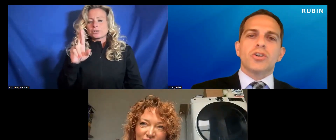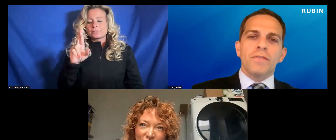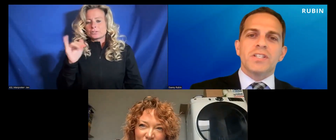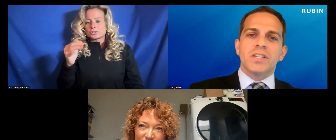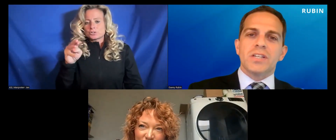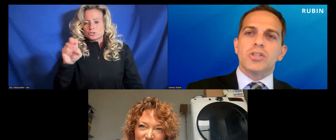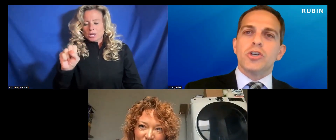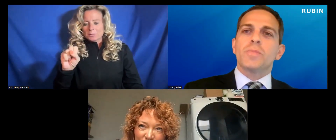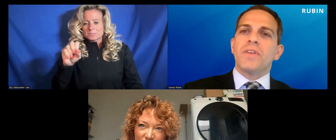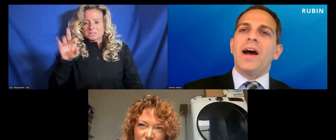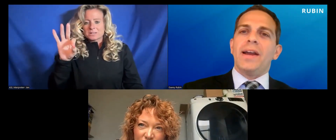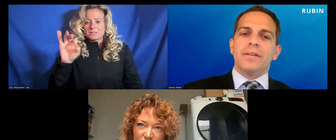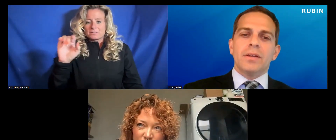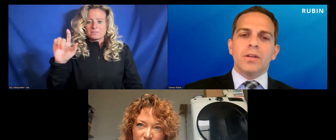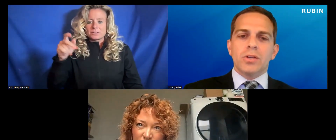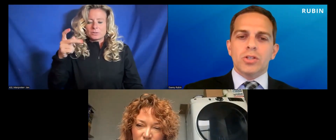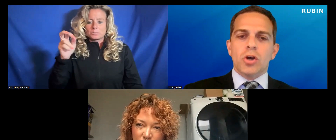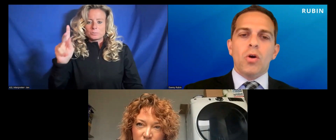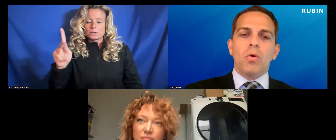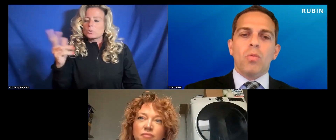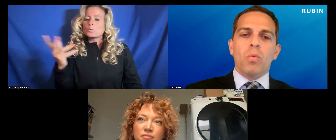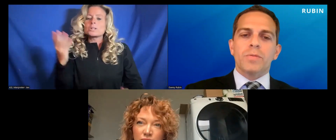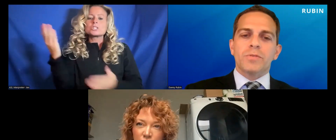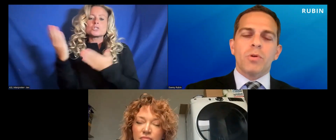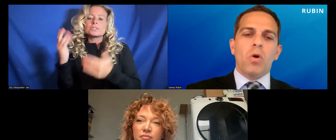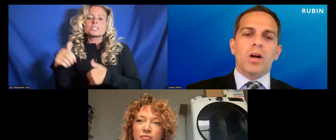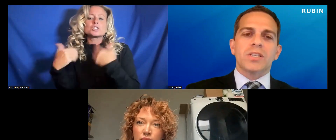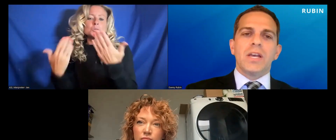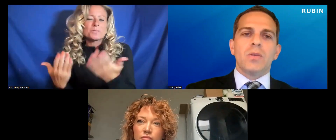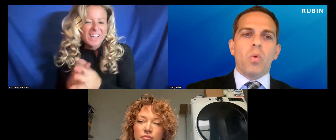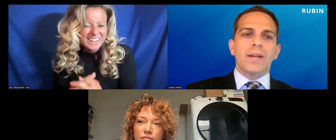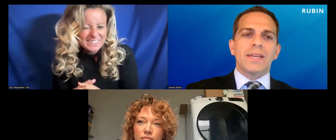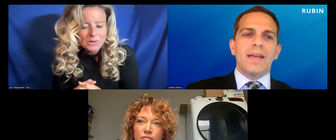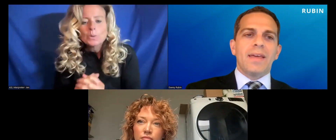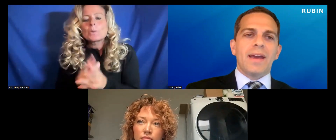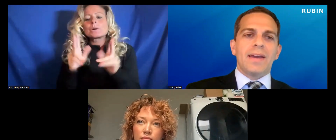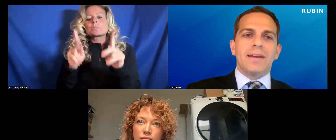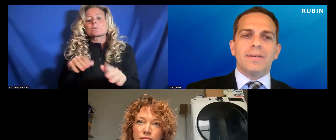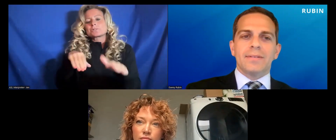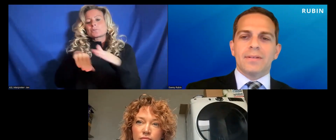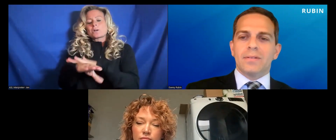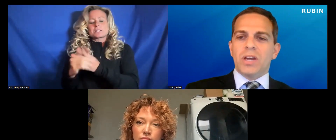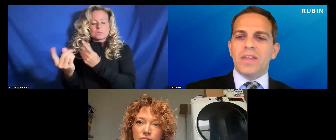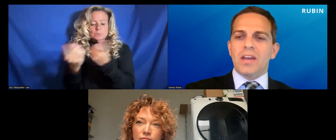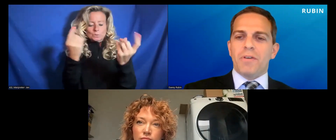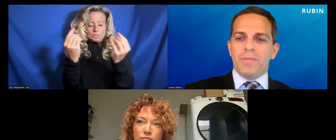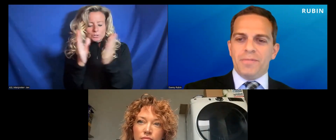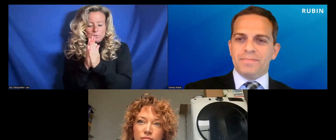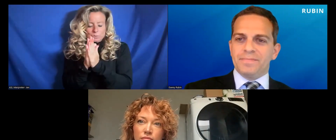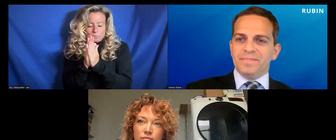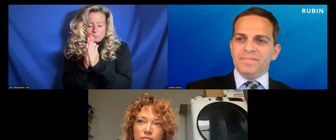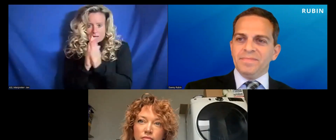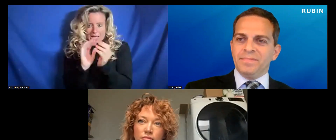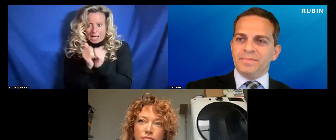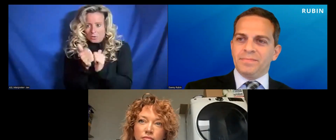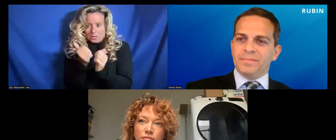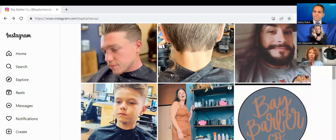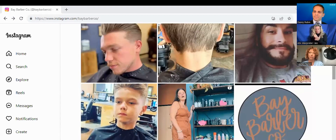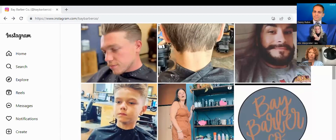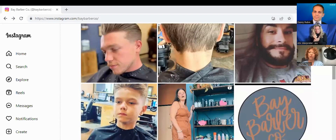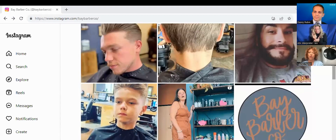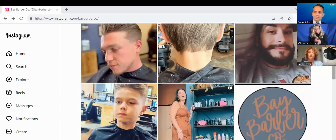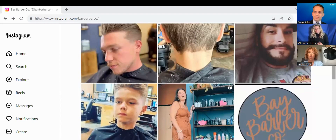what services do you provide? So when someone walks in, what can they get from you?